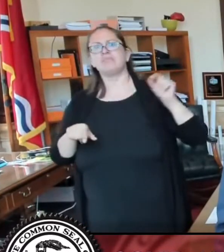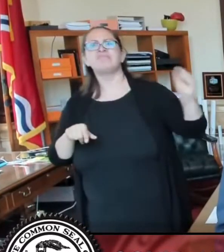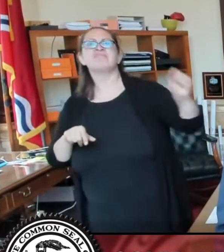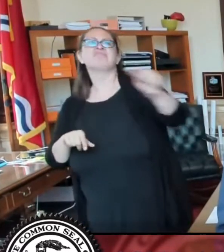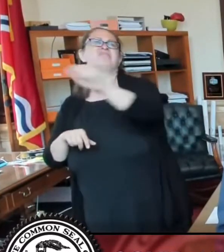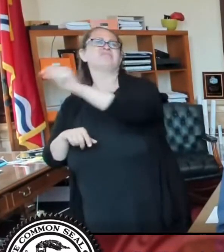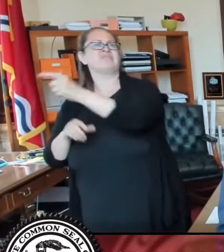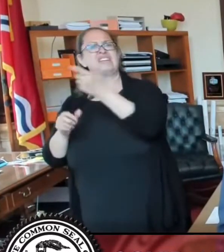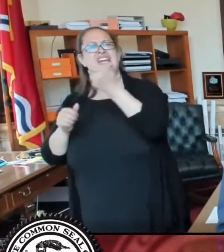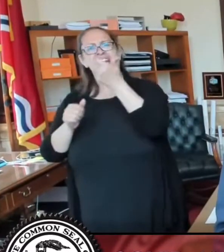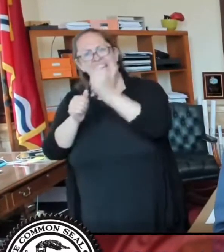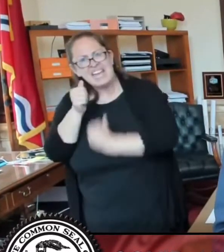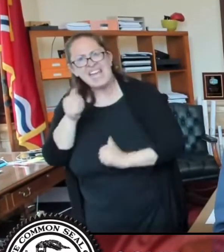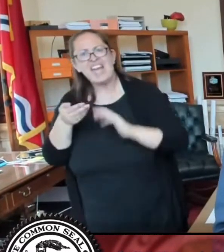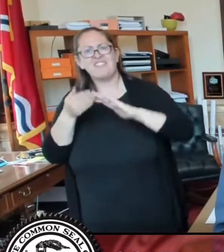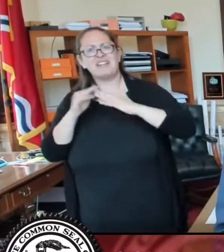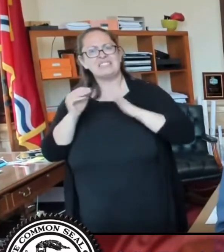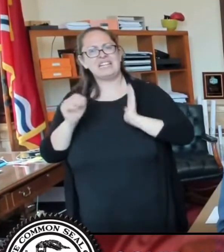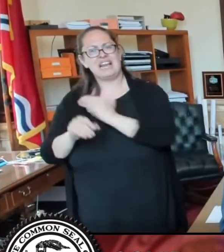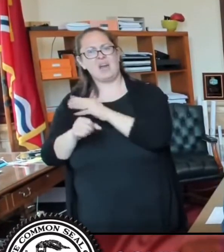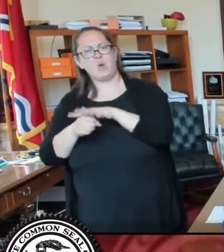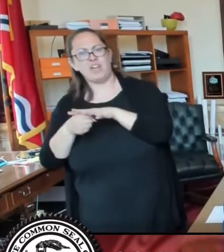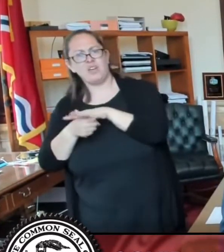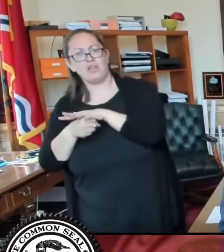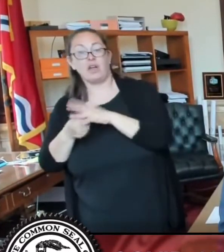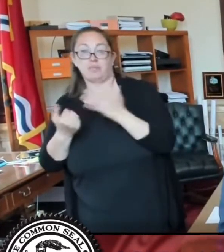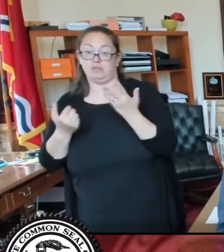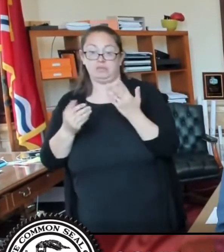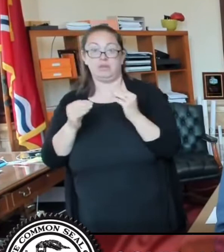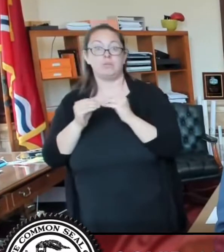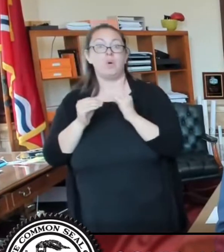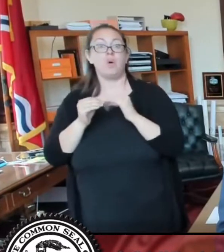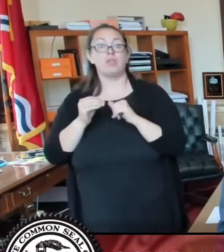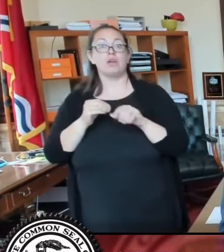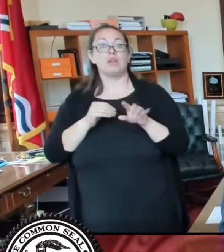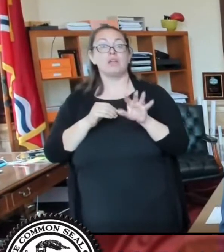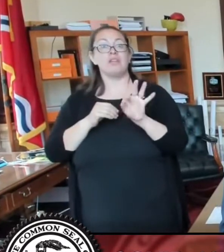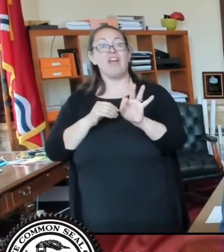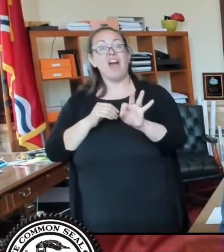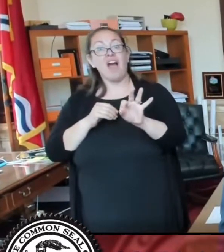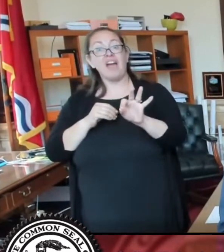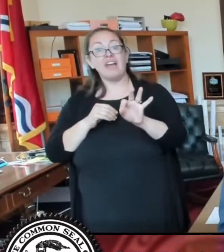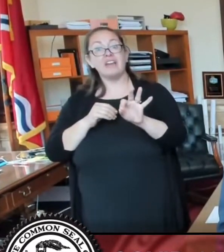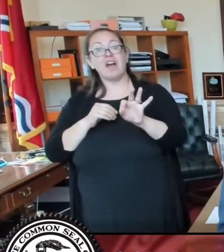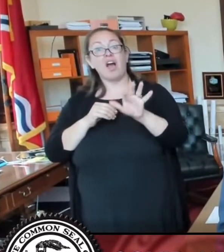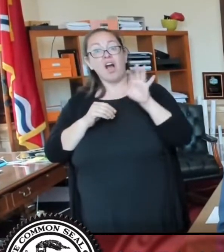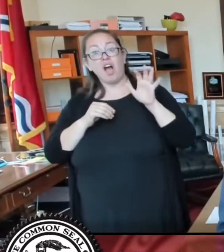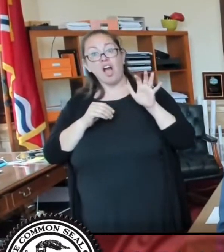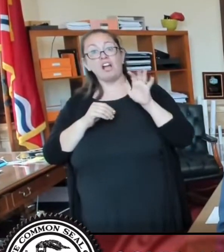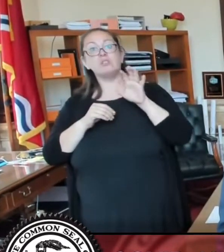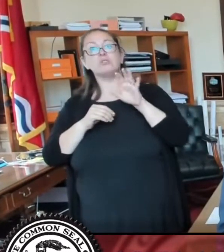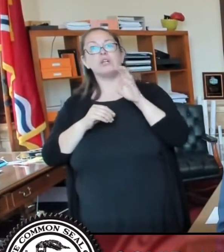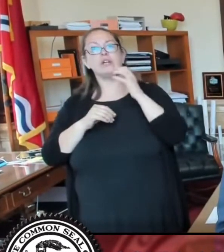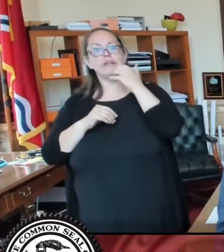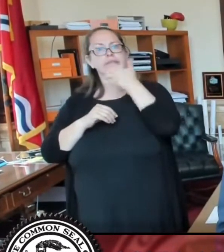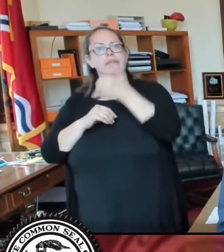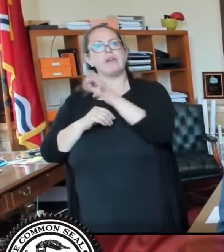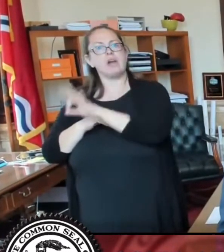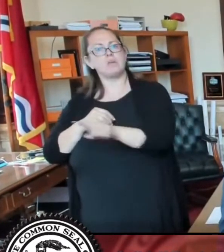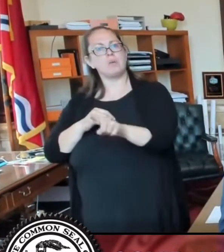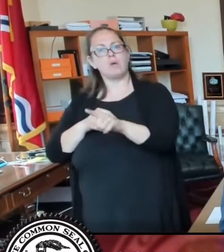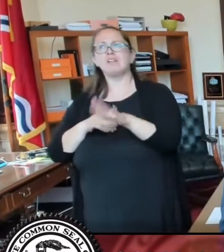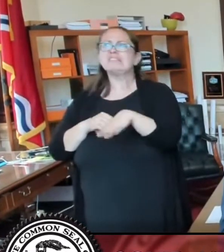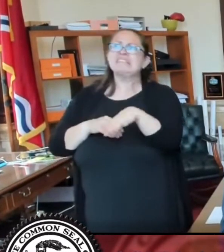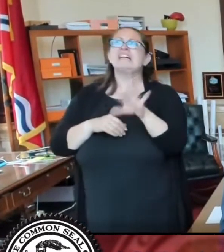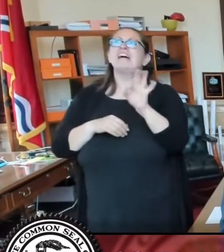municipality in our region. We had over 900 911 calls with respect to fireworks. Our